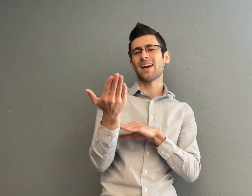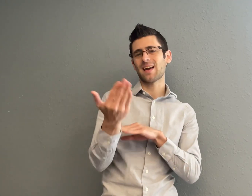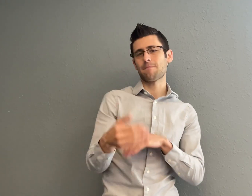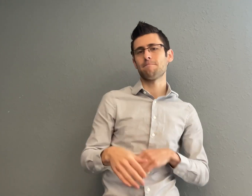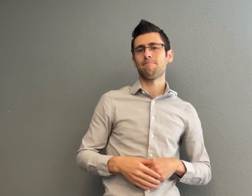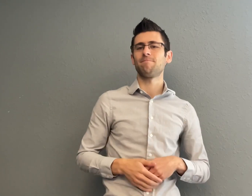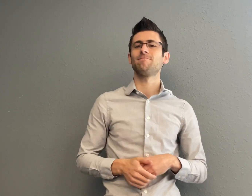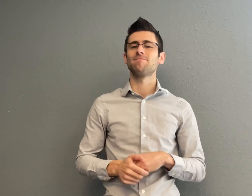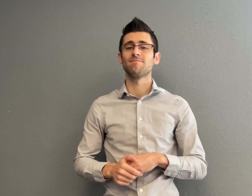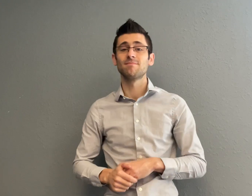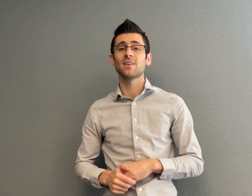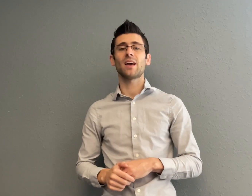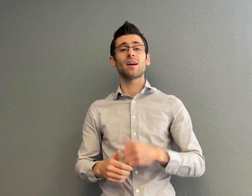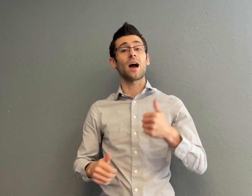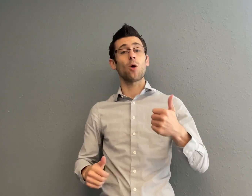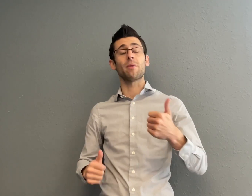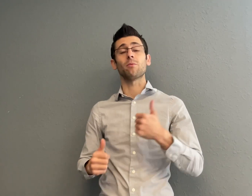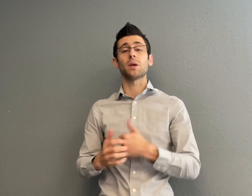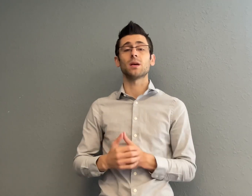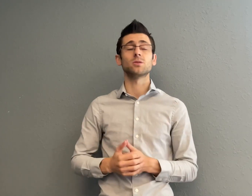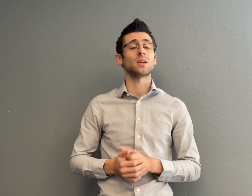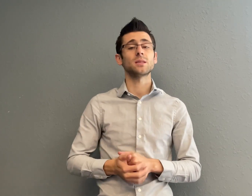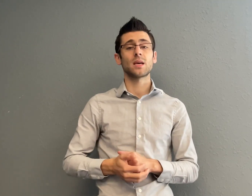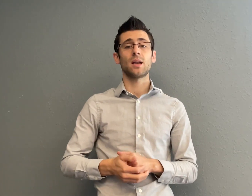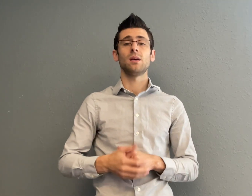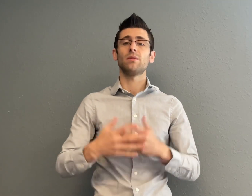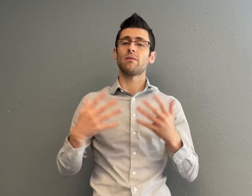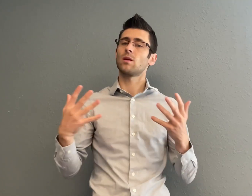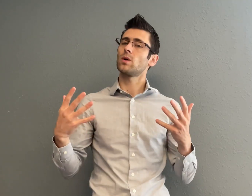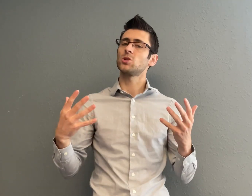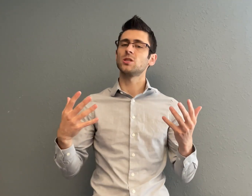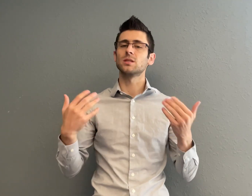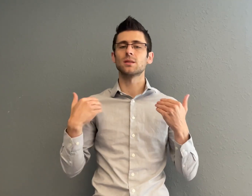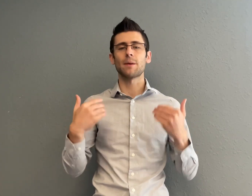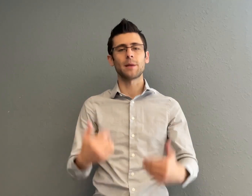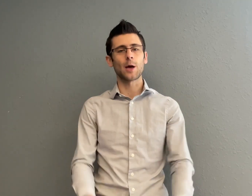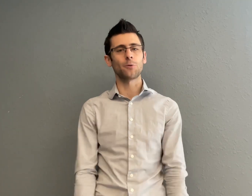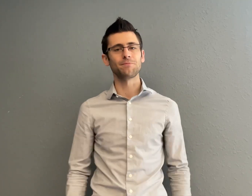a.m. Okay? I hope everybody understands that. If you have any questions, let me know.